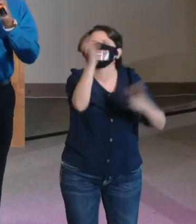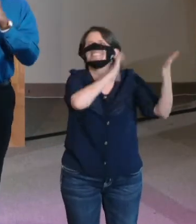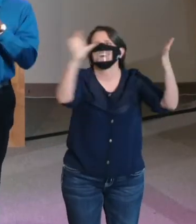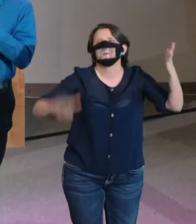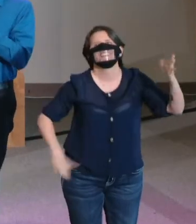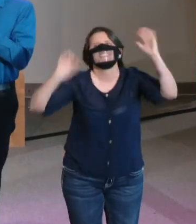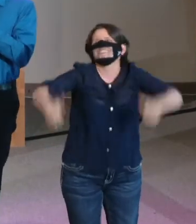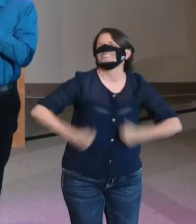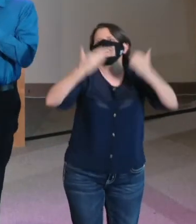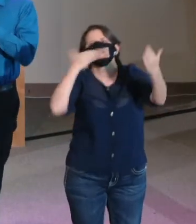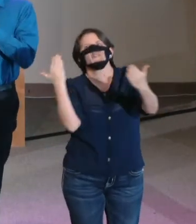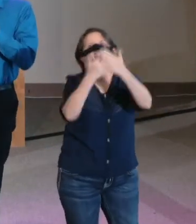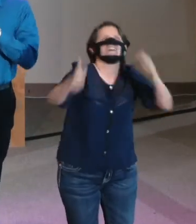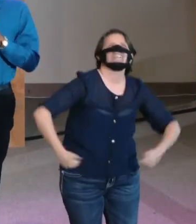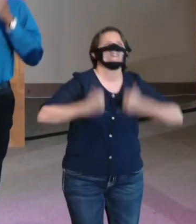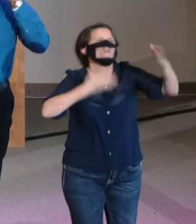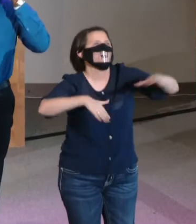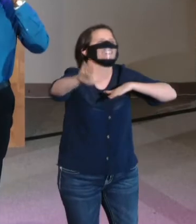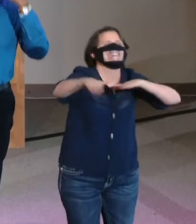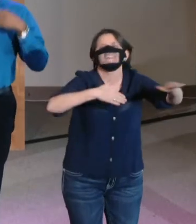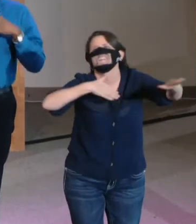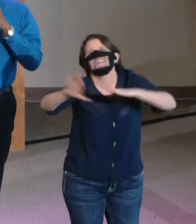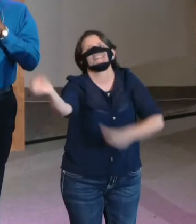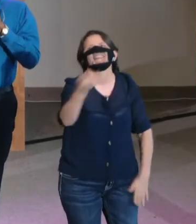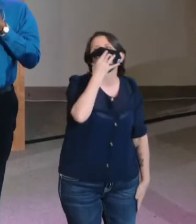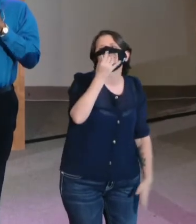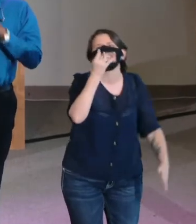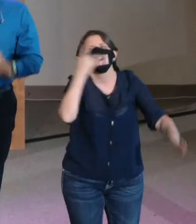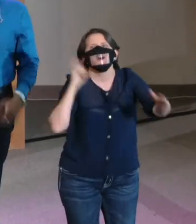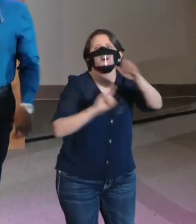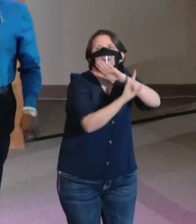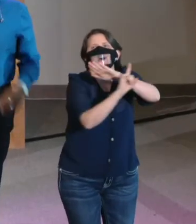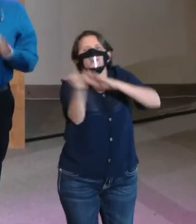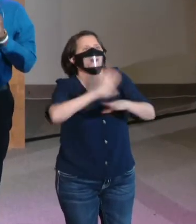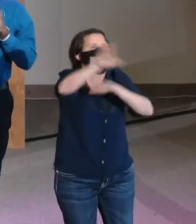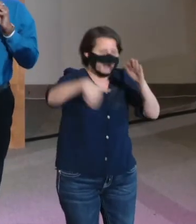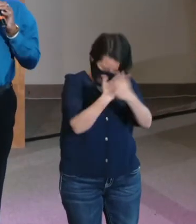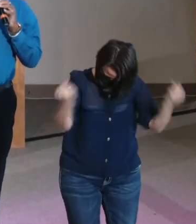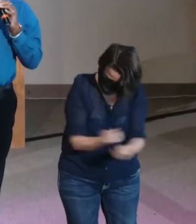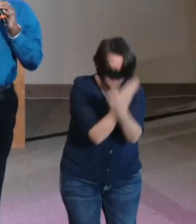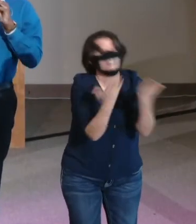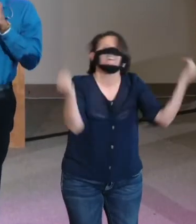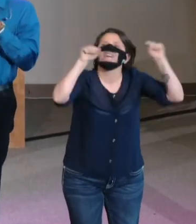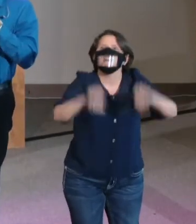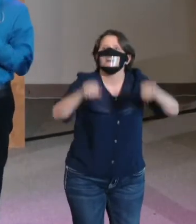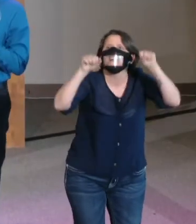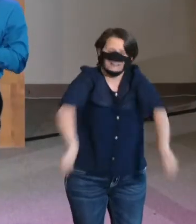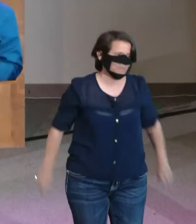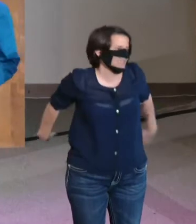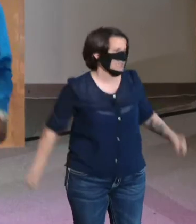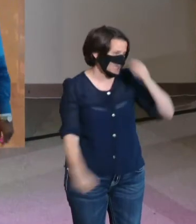Christ. Living the good life, I'm walking in the light where all things are possible. Hey!